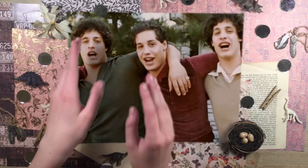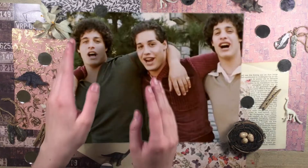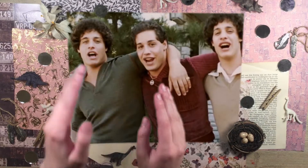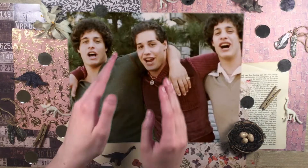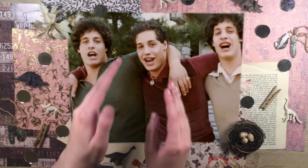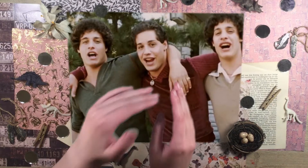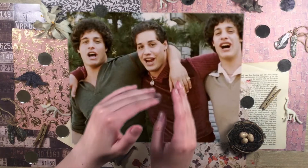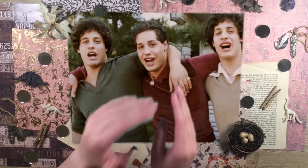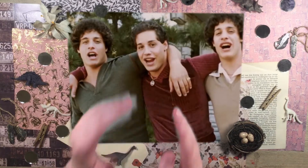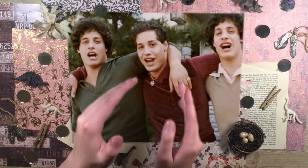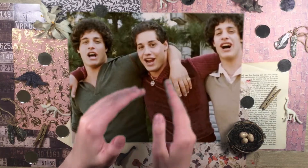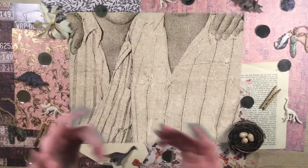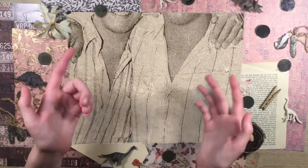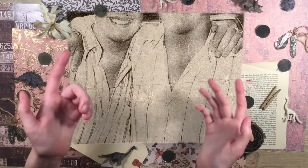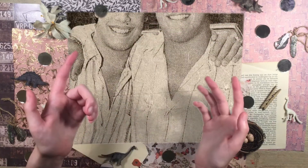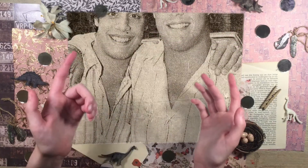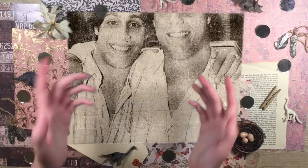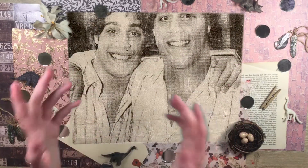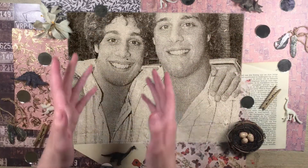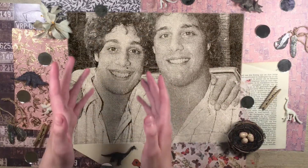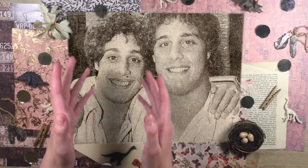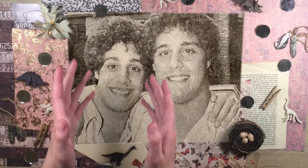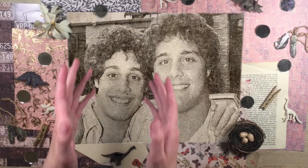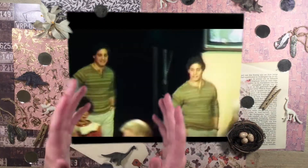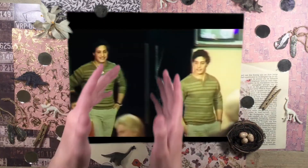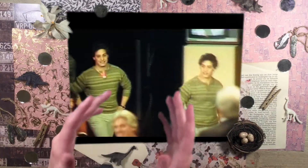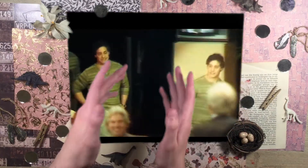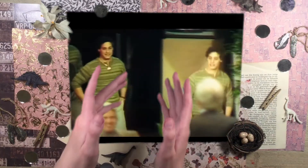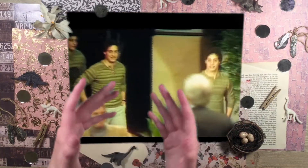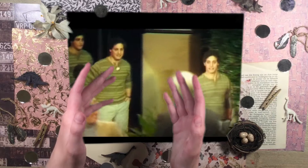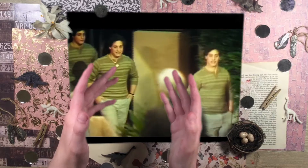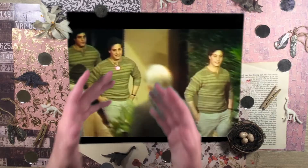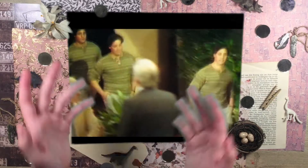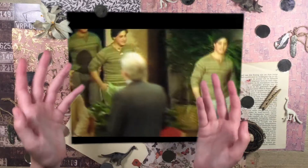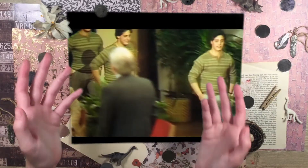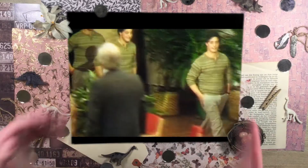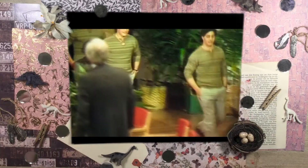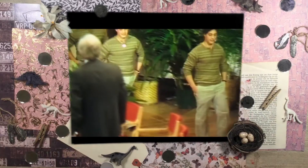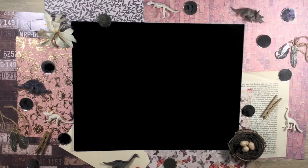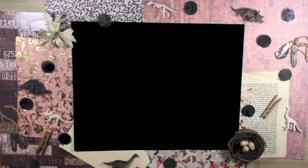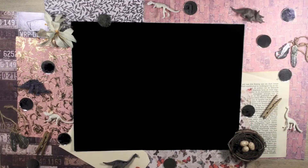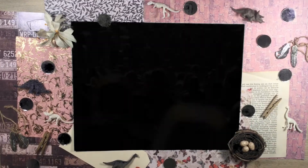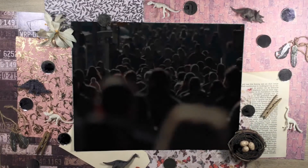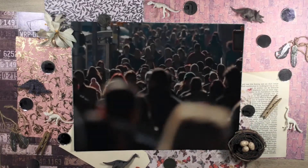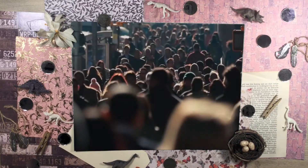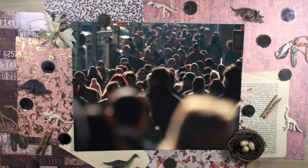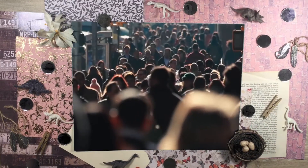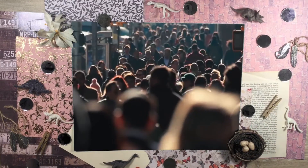Robert, Eddie, and David, separated at birth, who found each other through a very strange sequence of events. I wouldn't believe the story